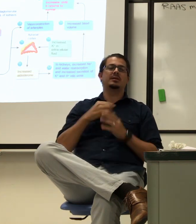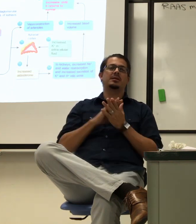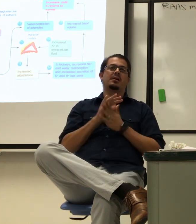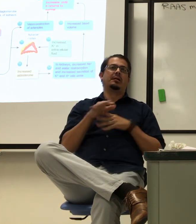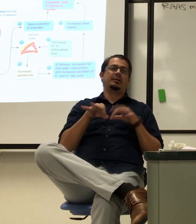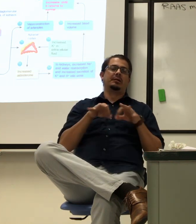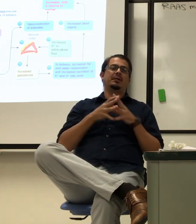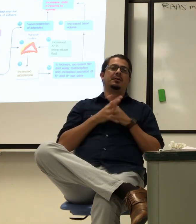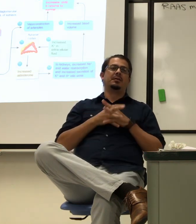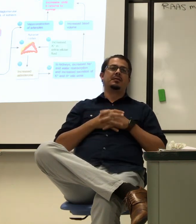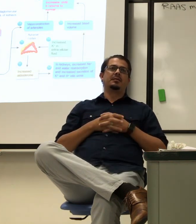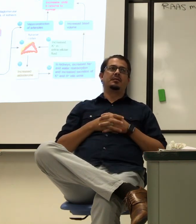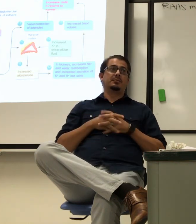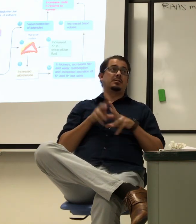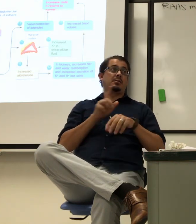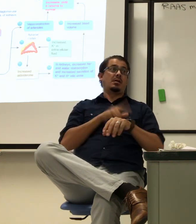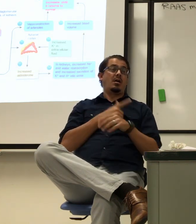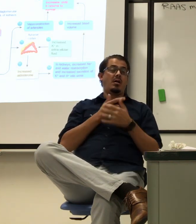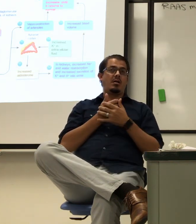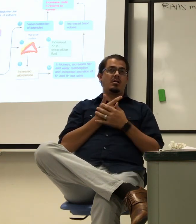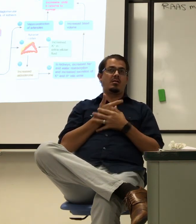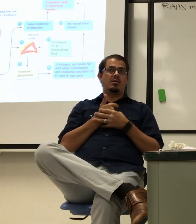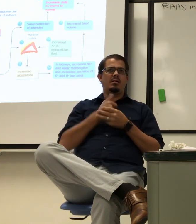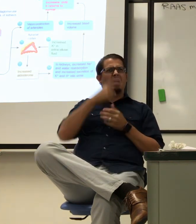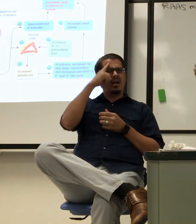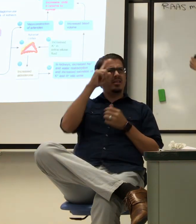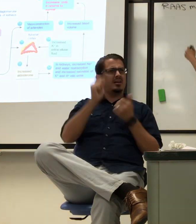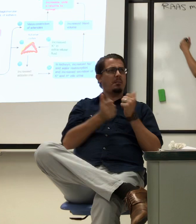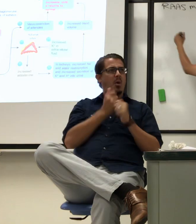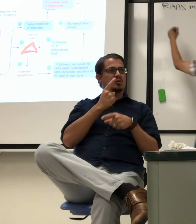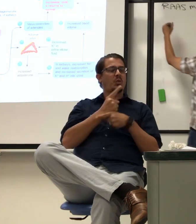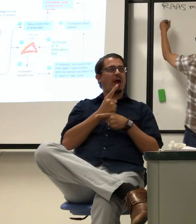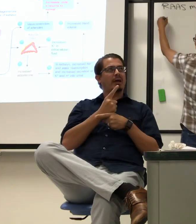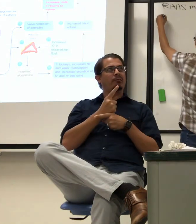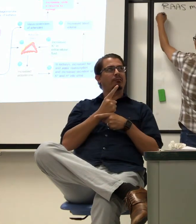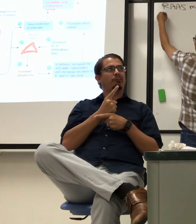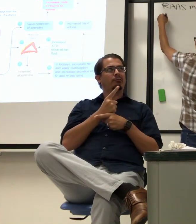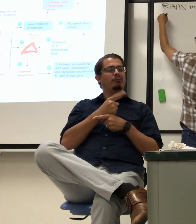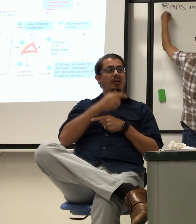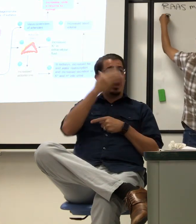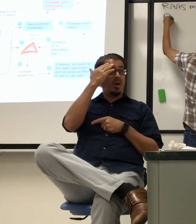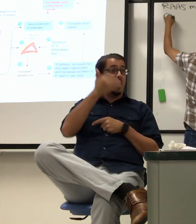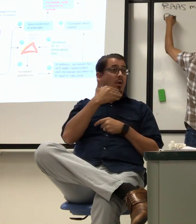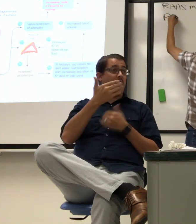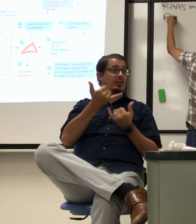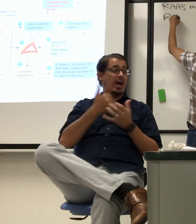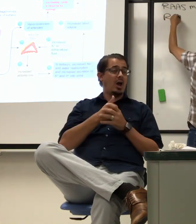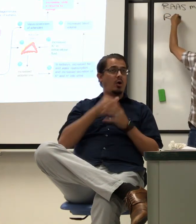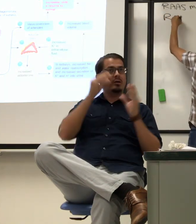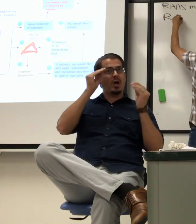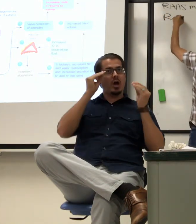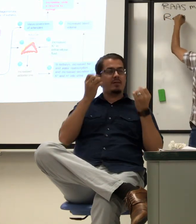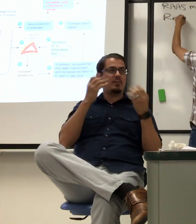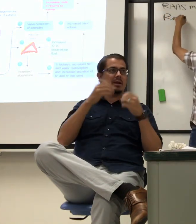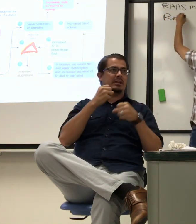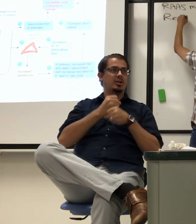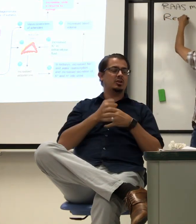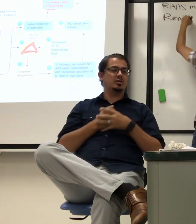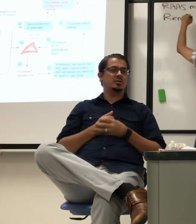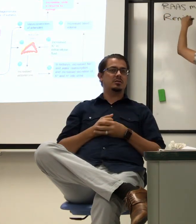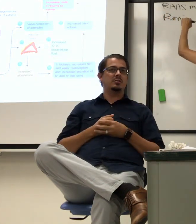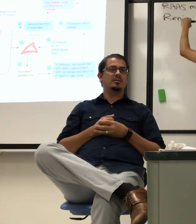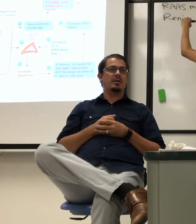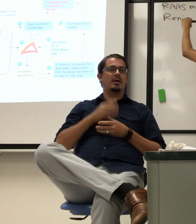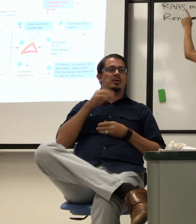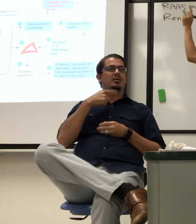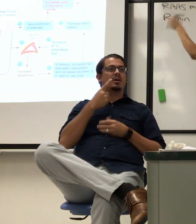me. It's long, okay? I think I got most of it. I know it very well now, after having taught it for many years. I'll tell